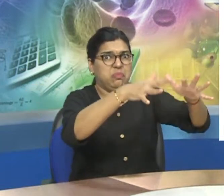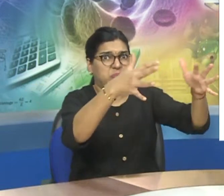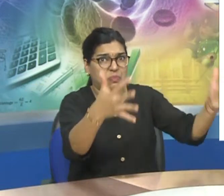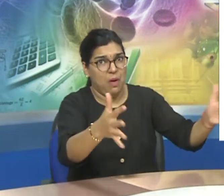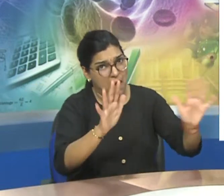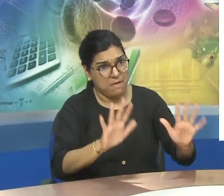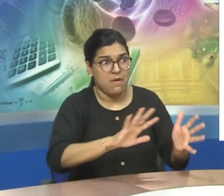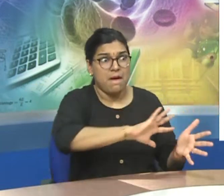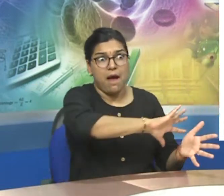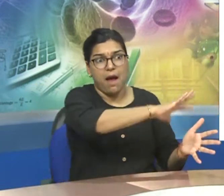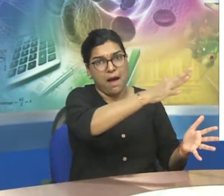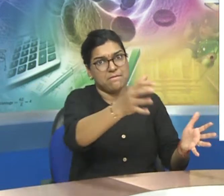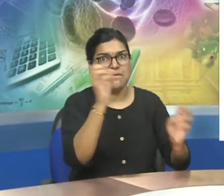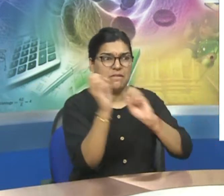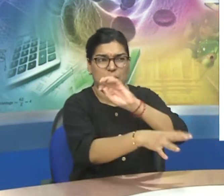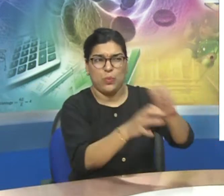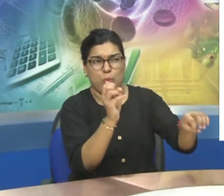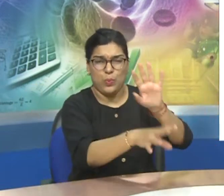they cause serious health problems